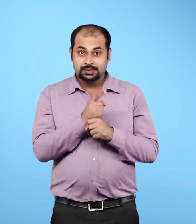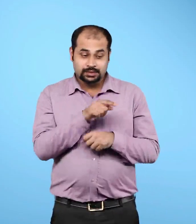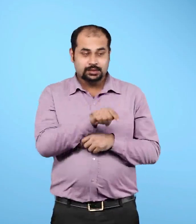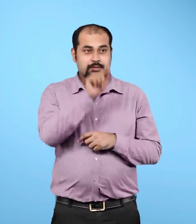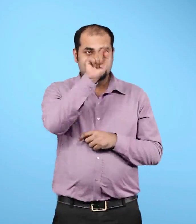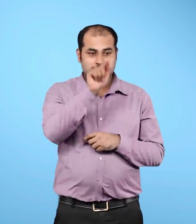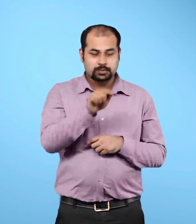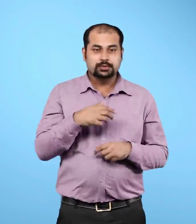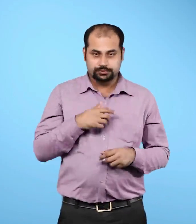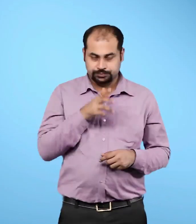Footnote: